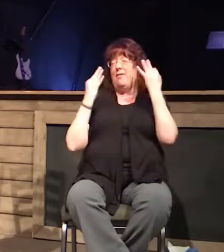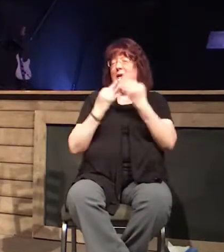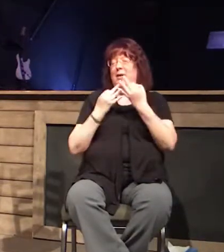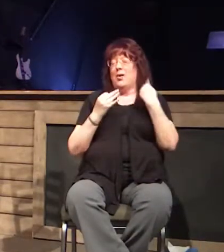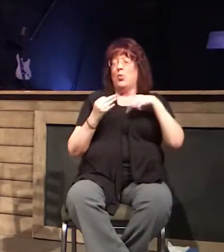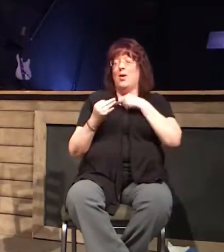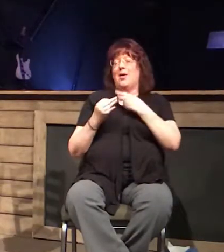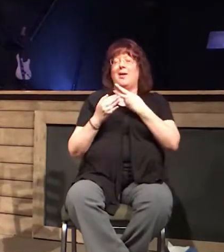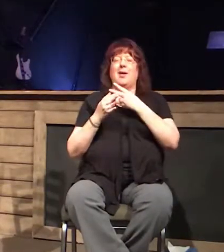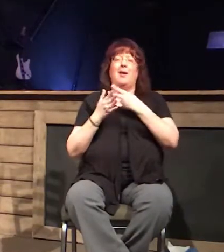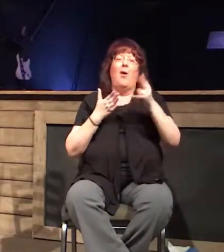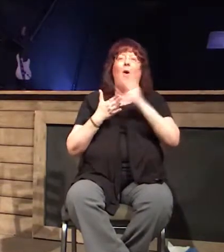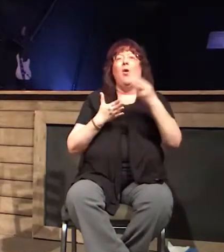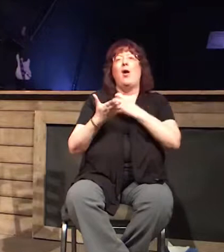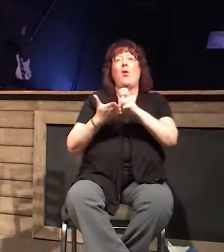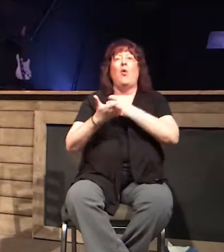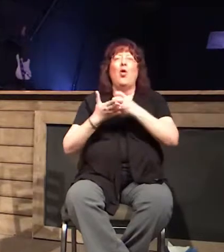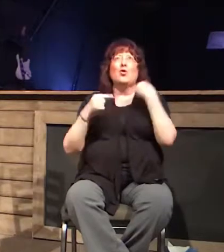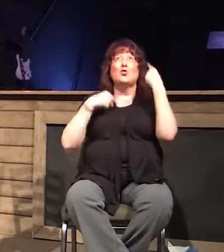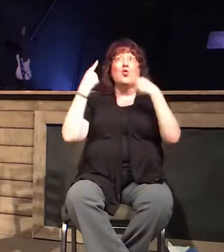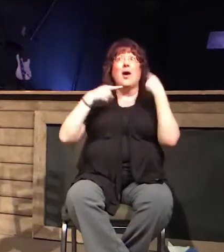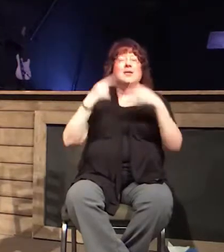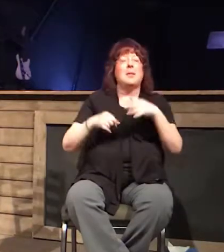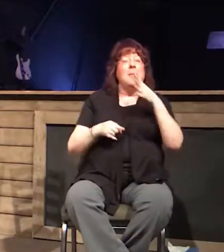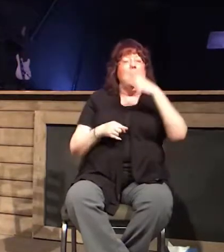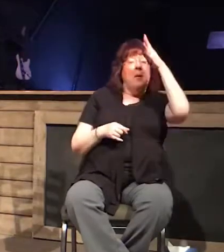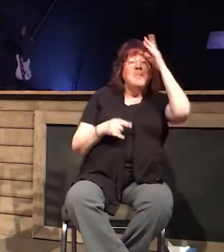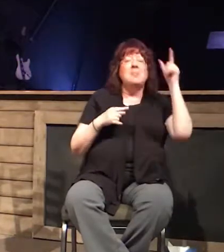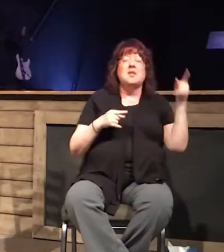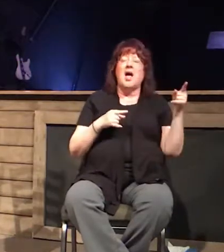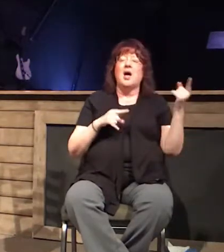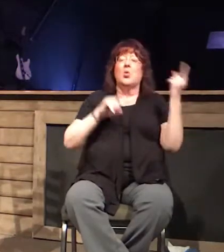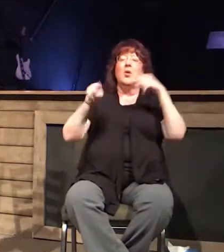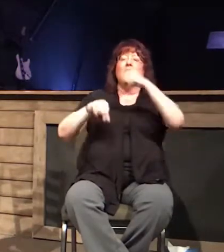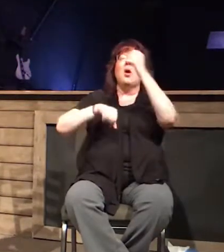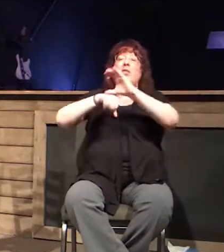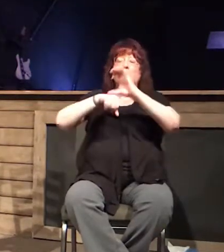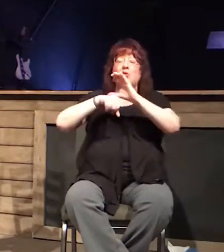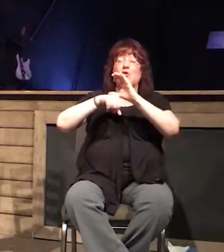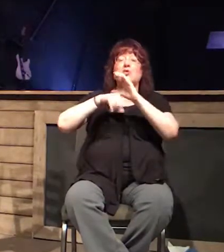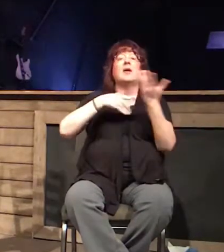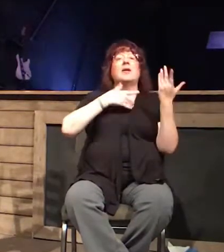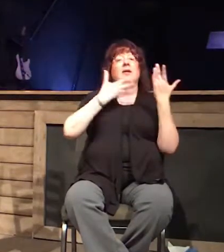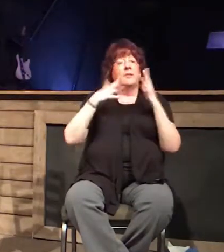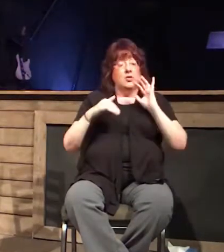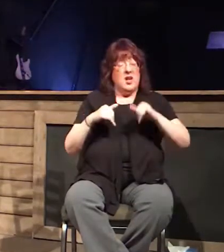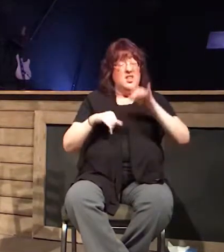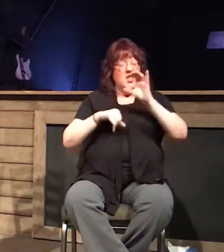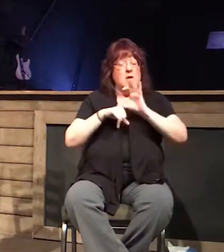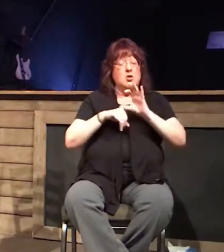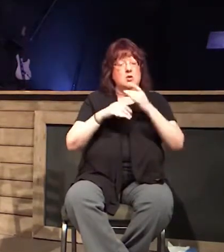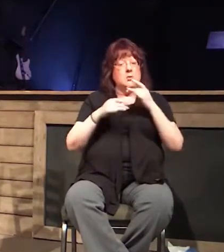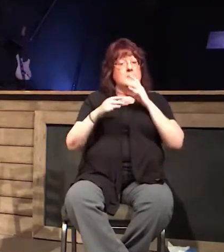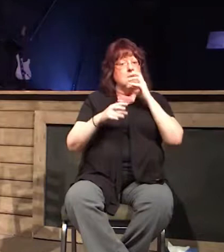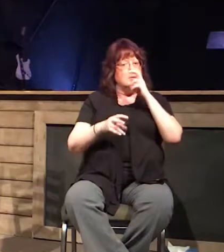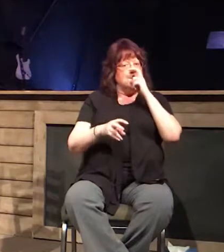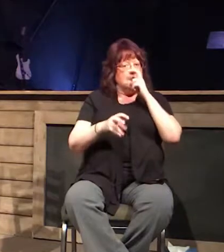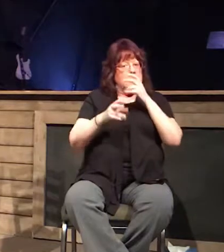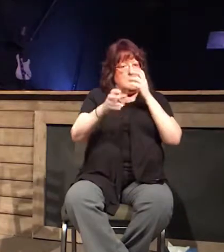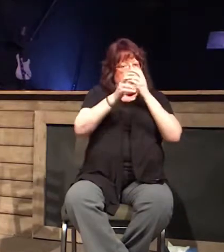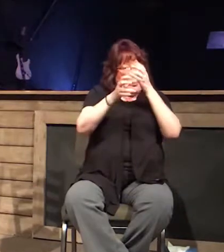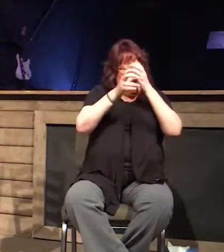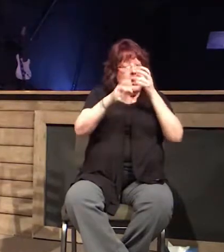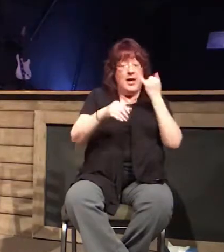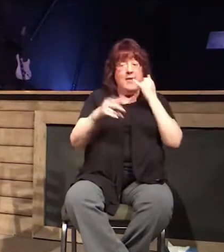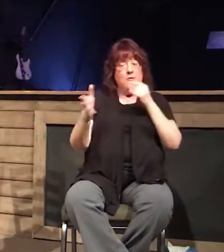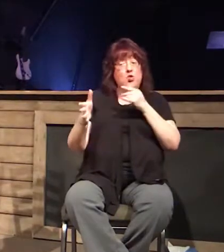We were the holy rollers. We were the crazy ones. And my mom and dad went to another church. And when we did that, because this church was so concerned that if you left that church,